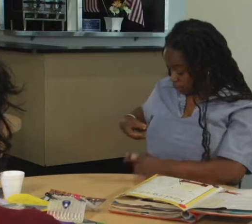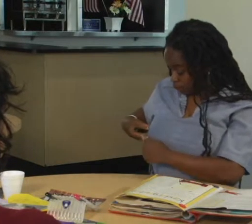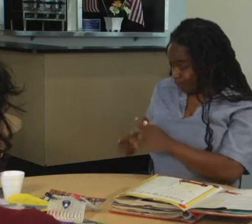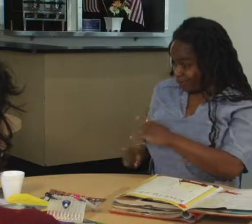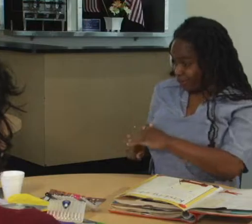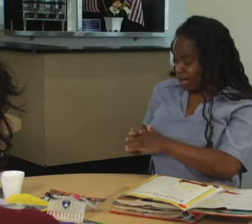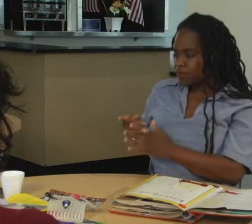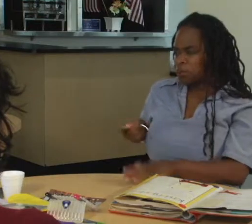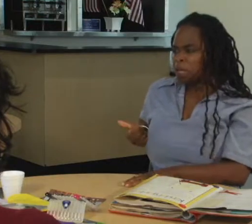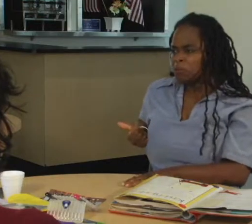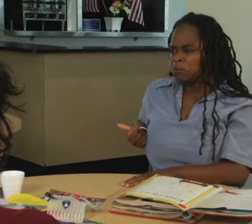cancer cells.